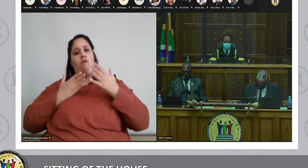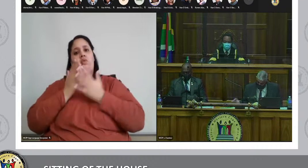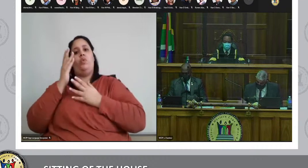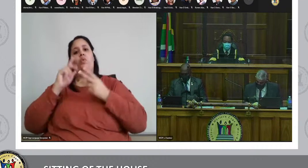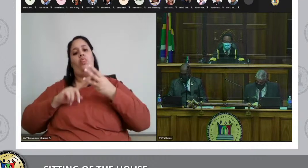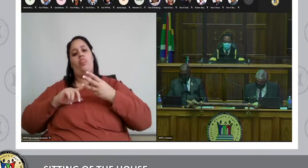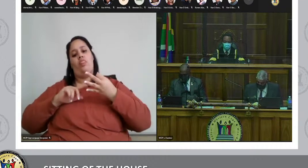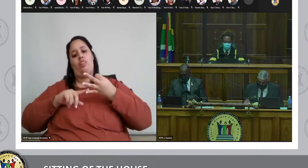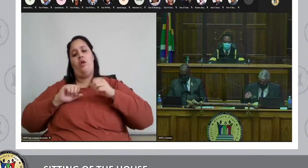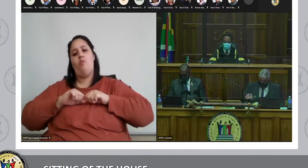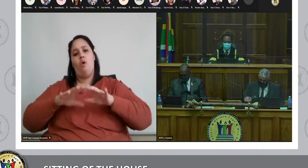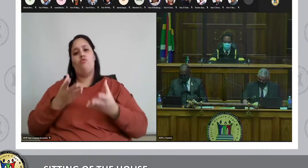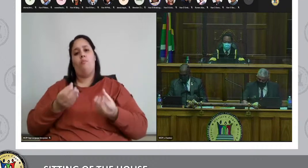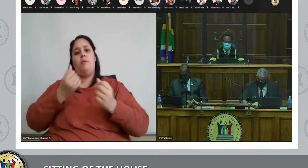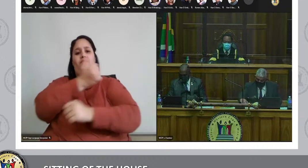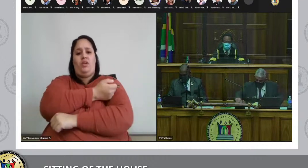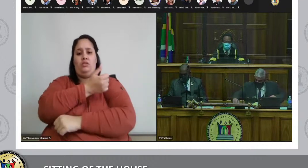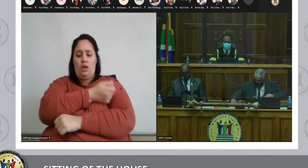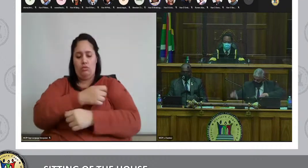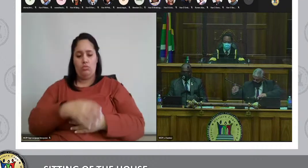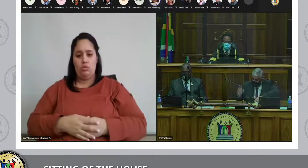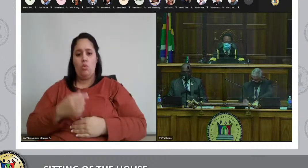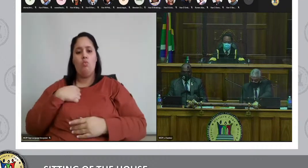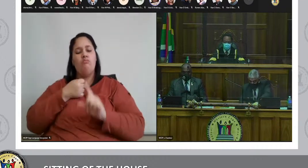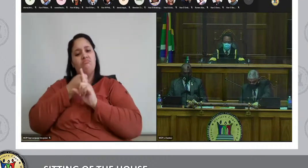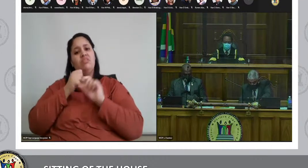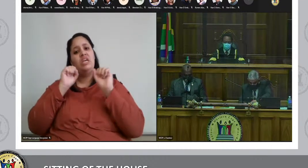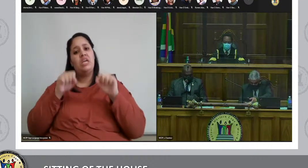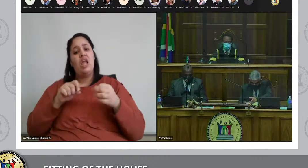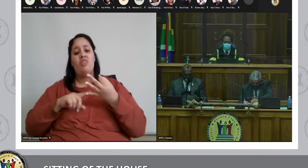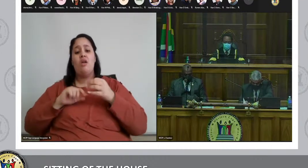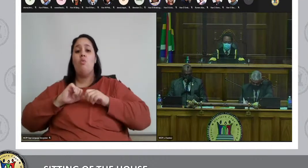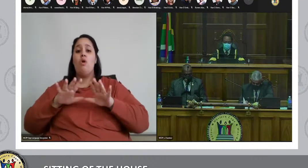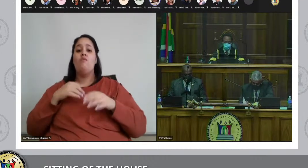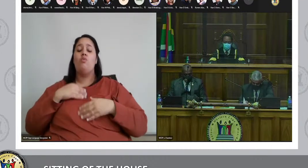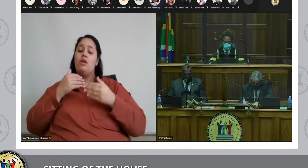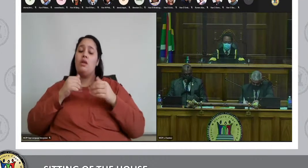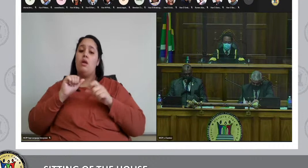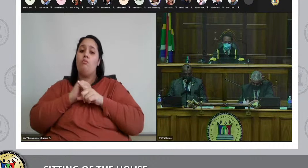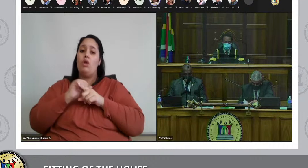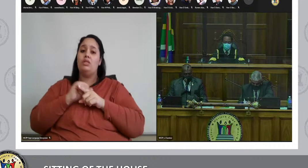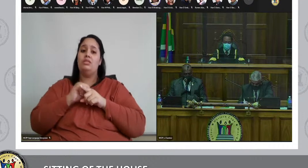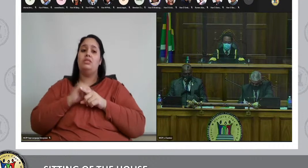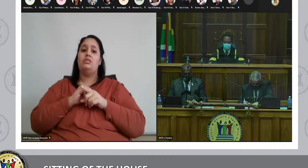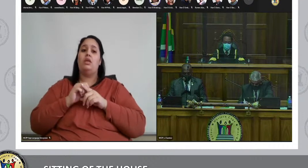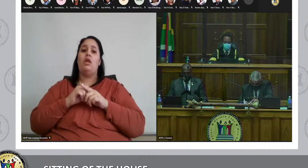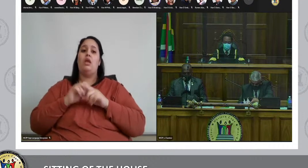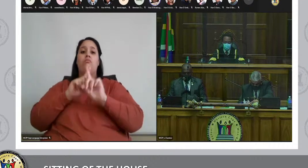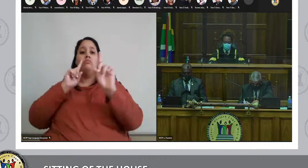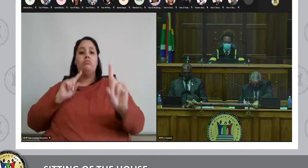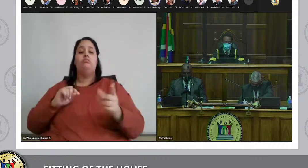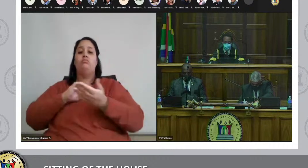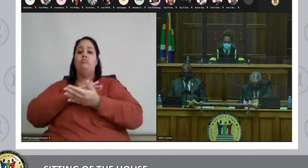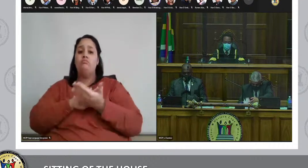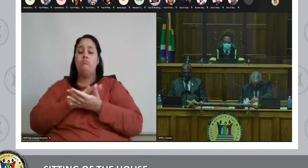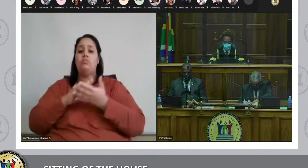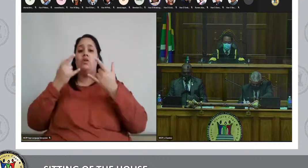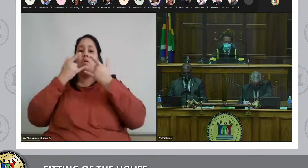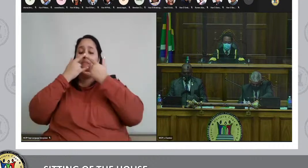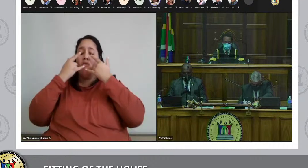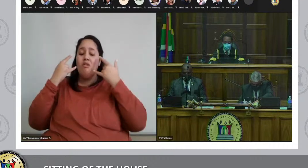get vaccinated. We can beat the third wave by practicing good hand hygiene, wearing masks all